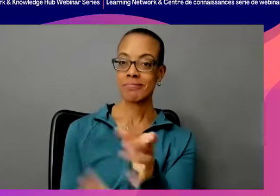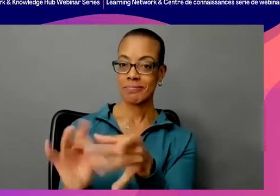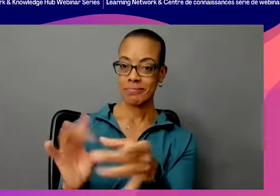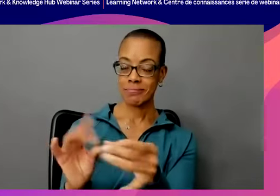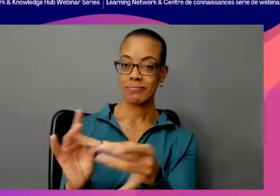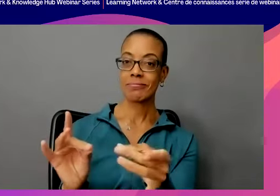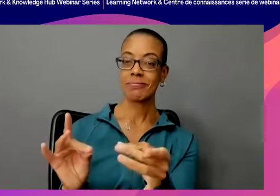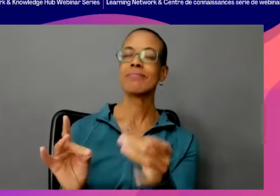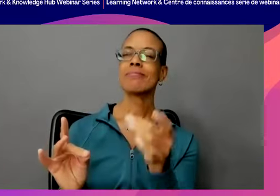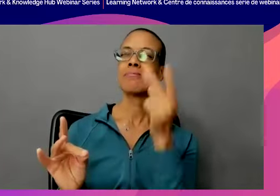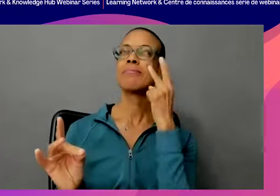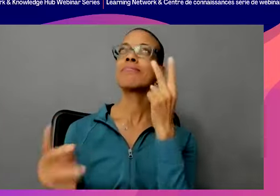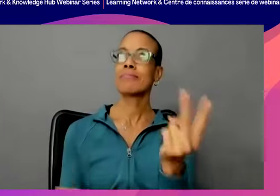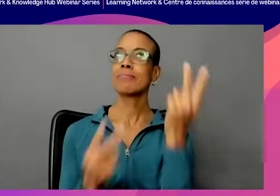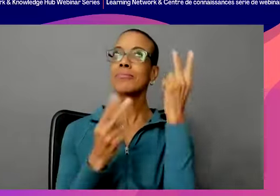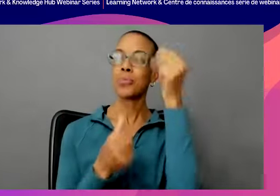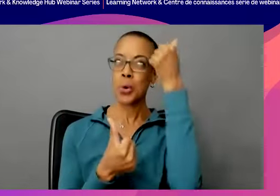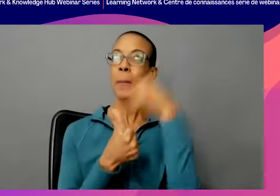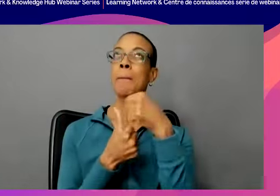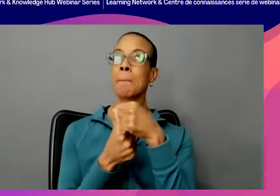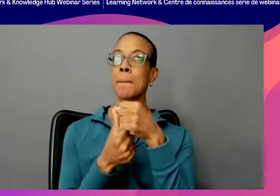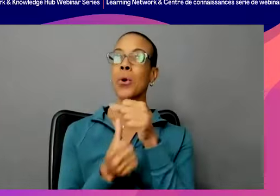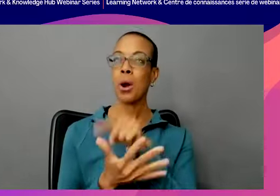remembering a few things.